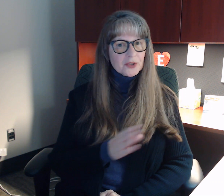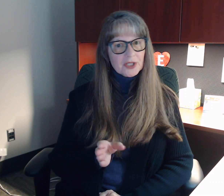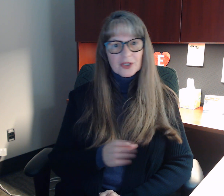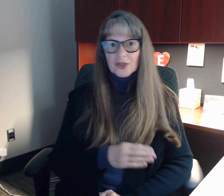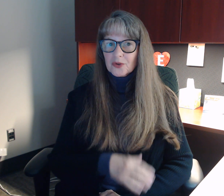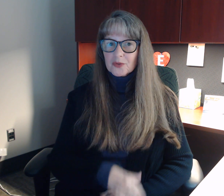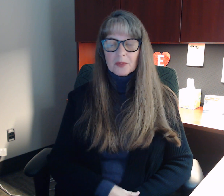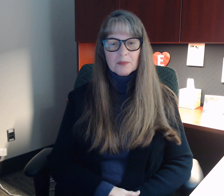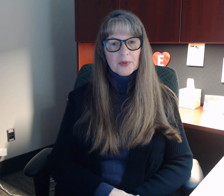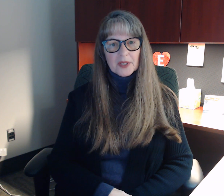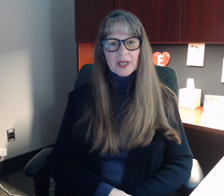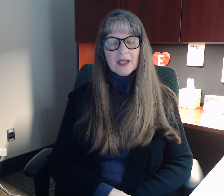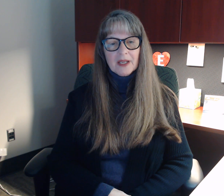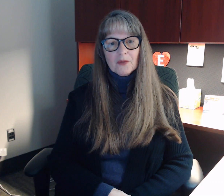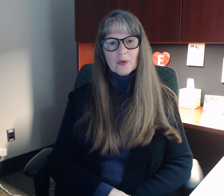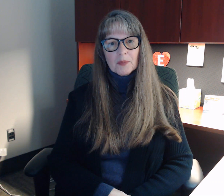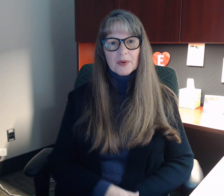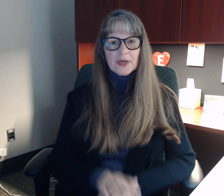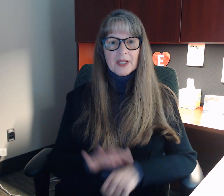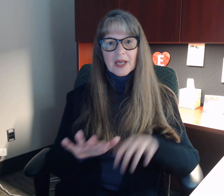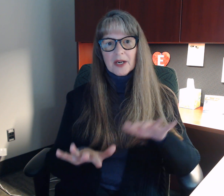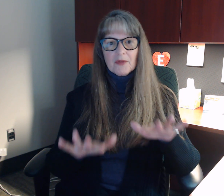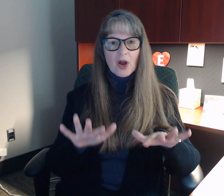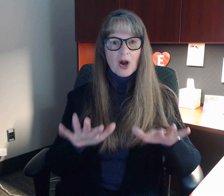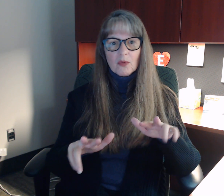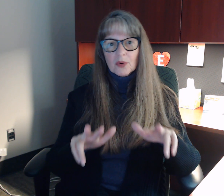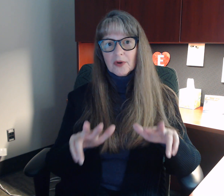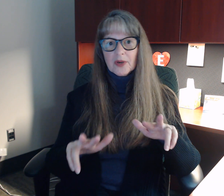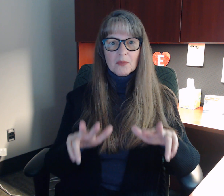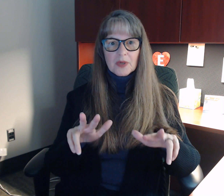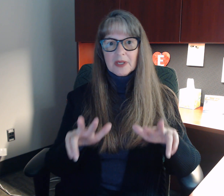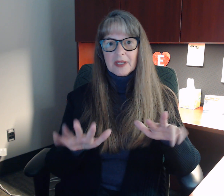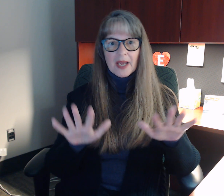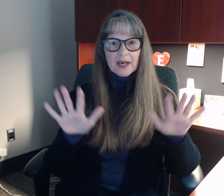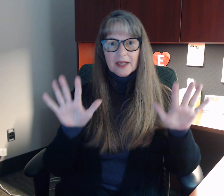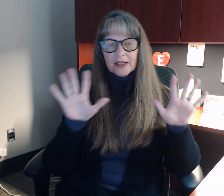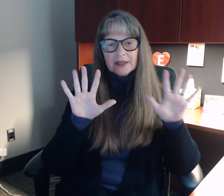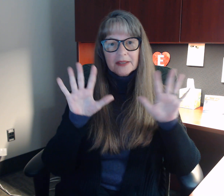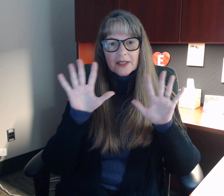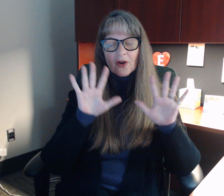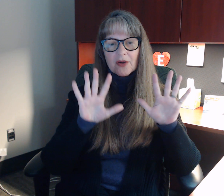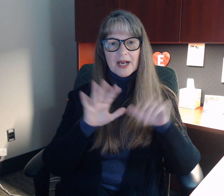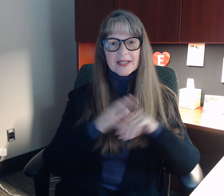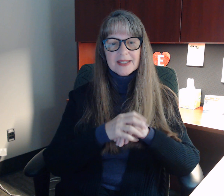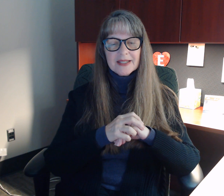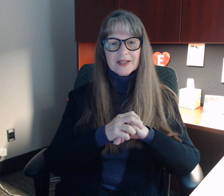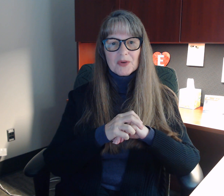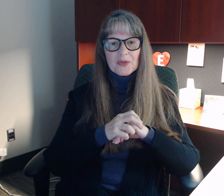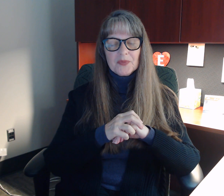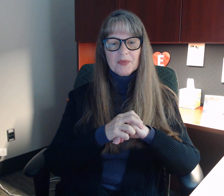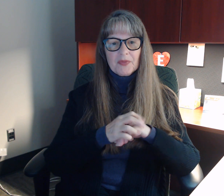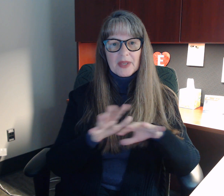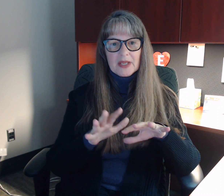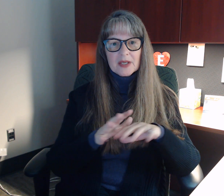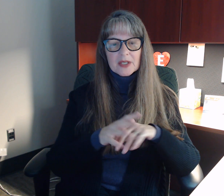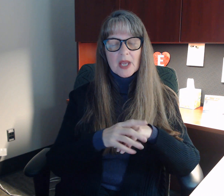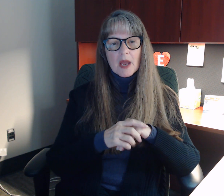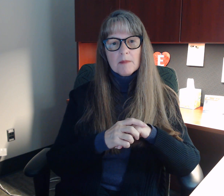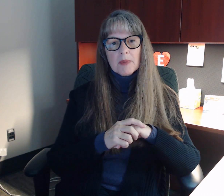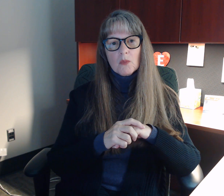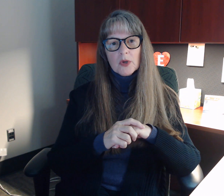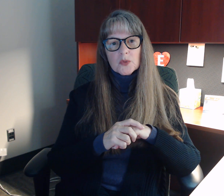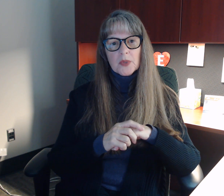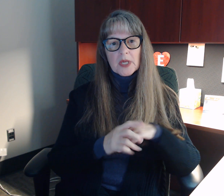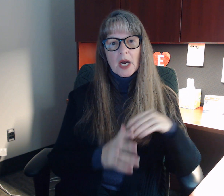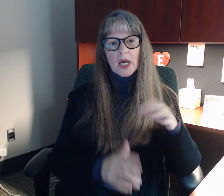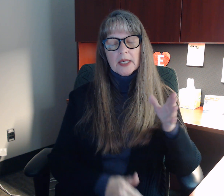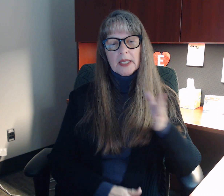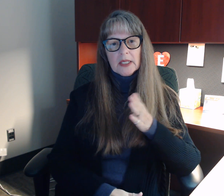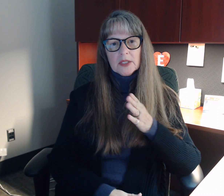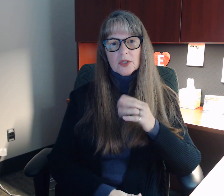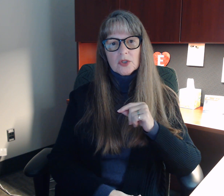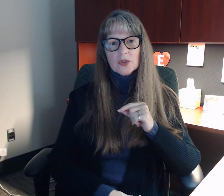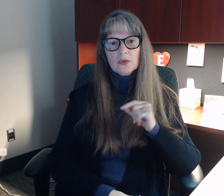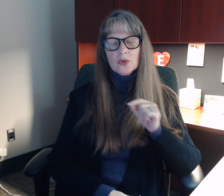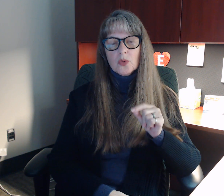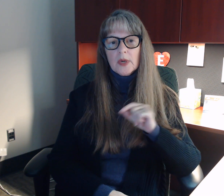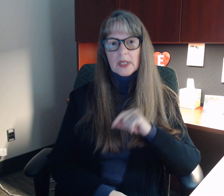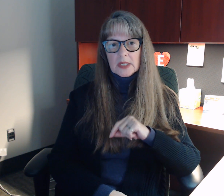years were pretty kind of awkward, and we kind of did all kinds of little things. But once we got into 2010,